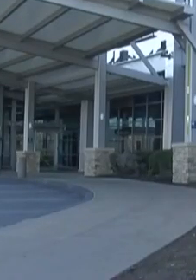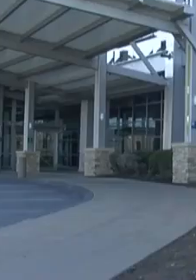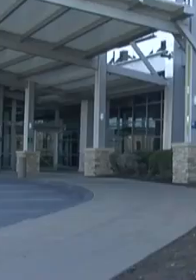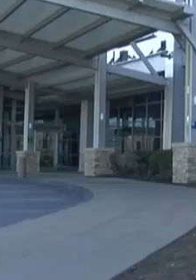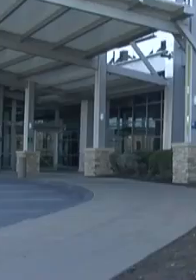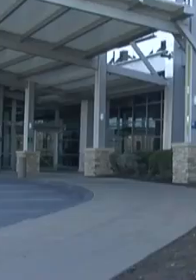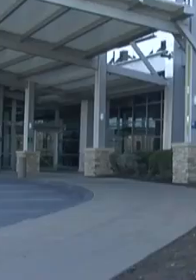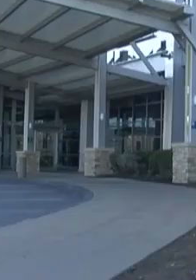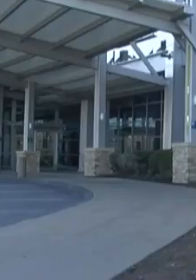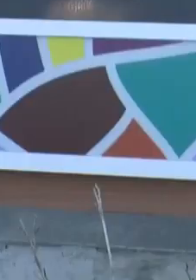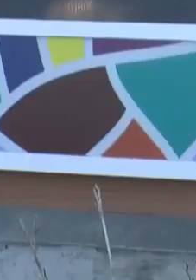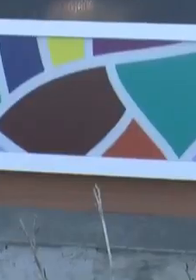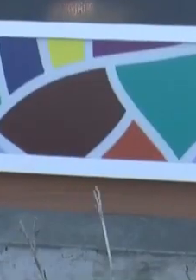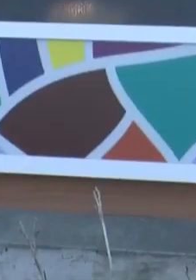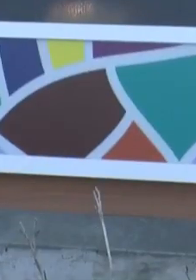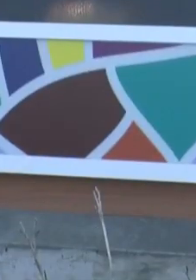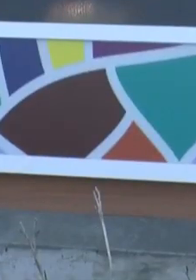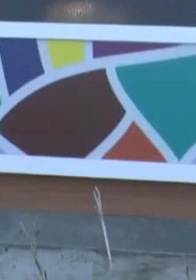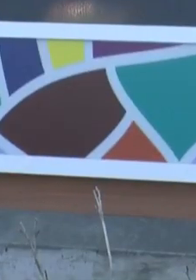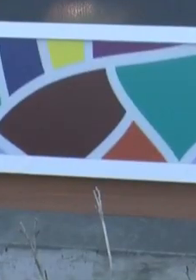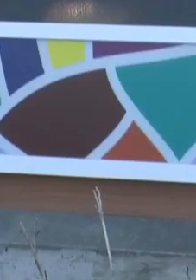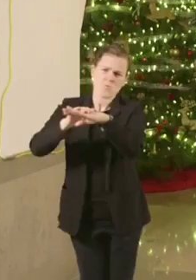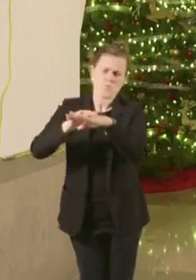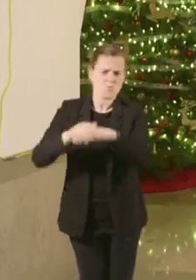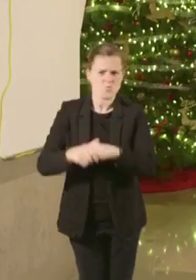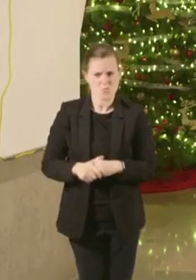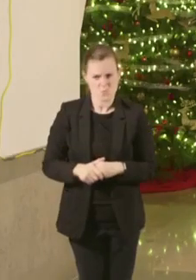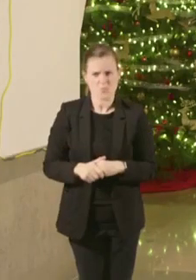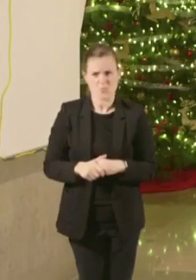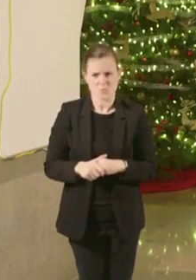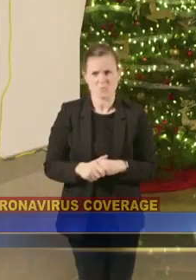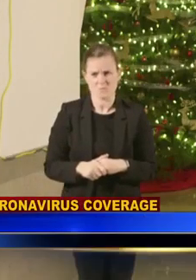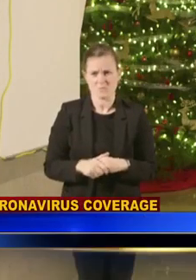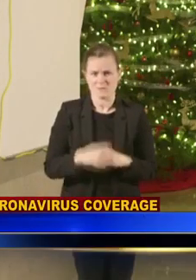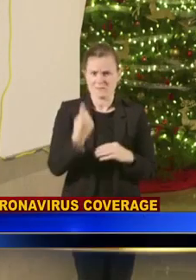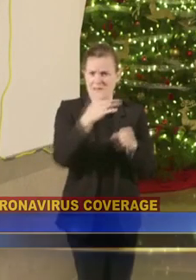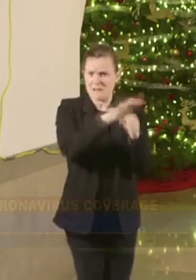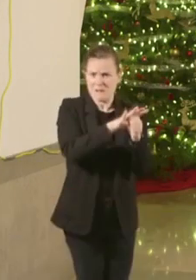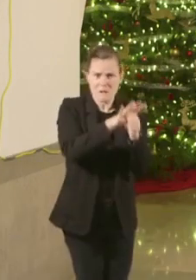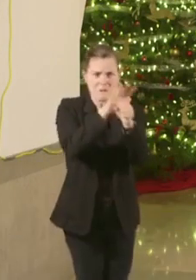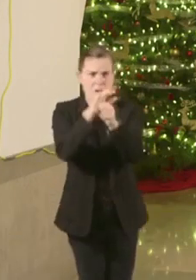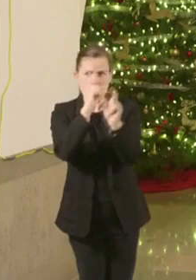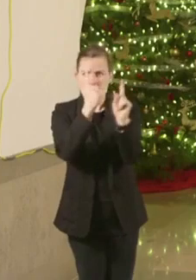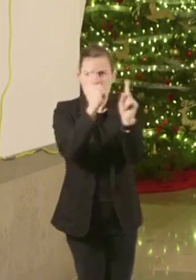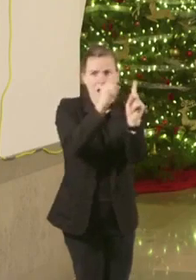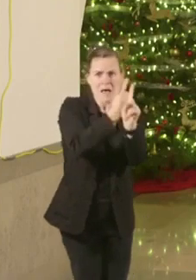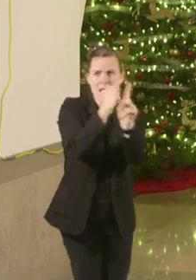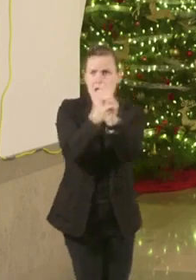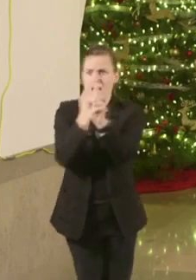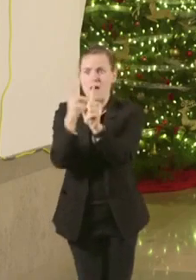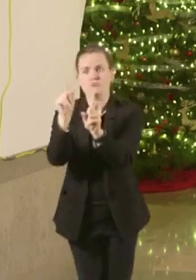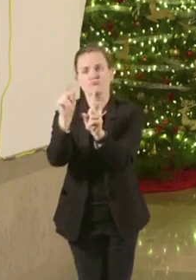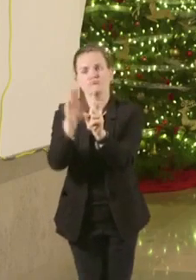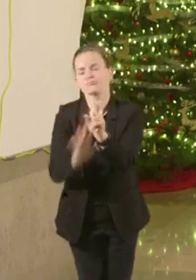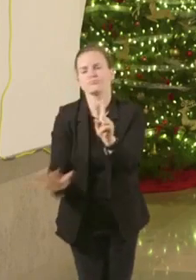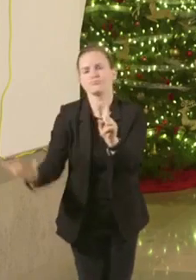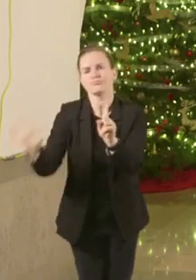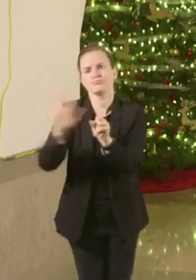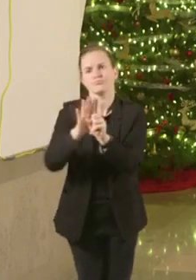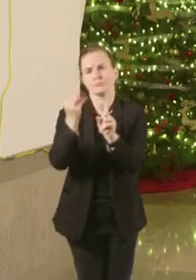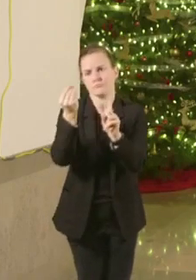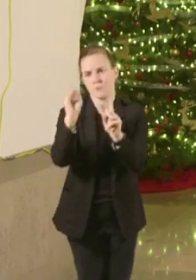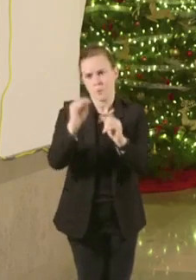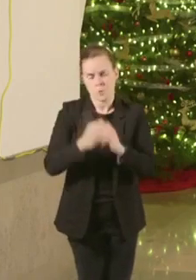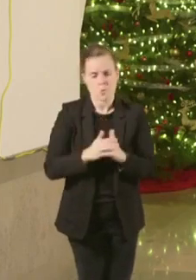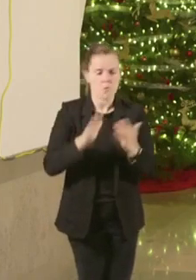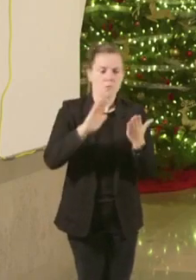600 hospital beds to statewide capacity. It's a challenge in communities both urban and rural, and it